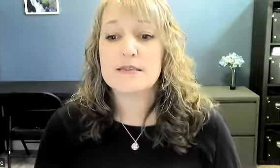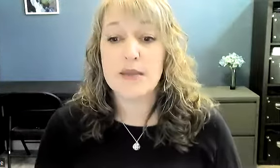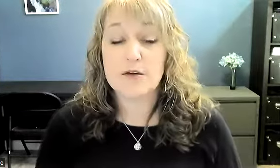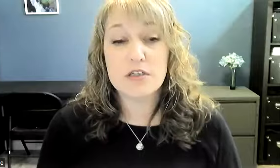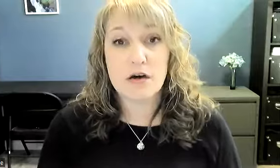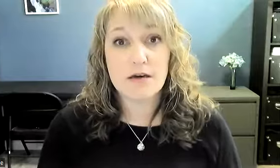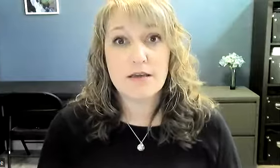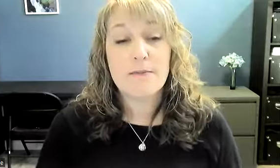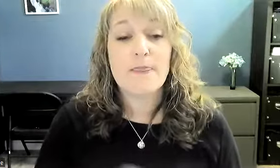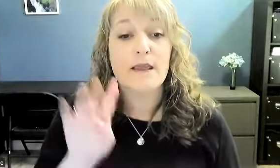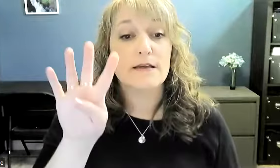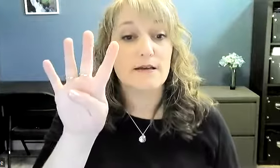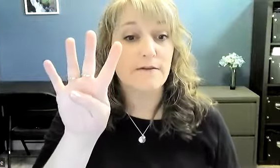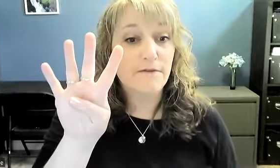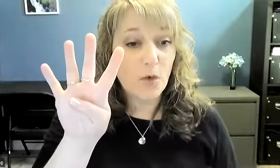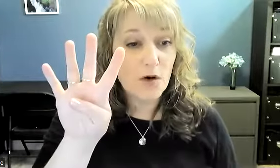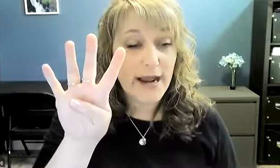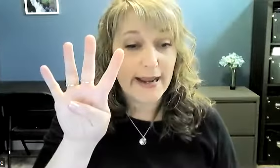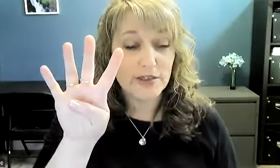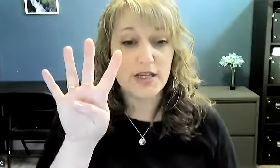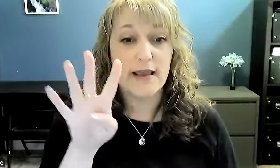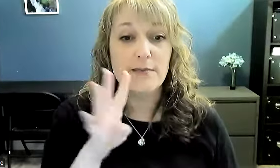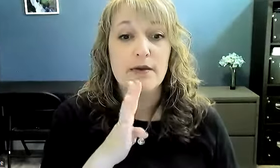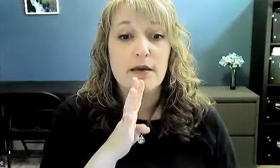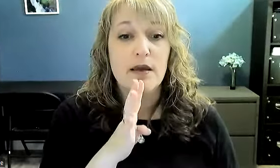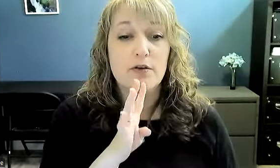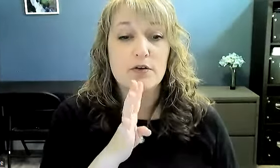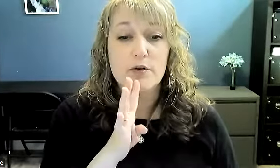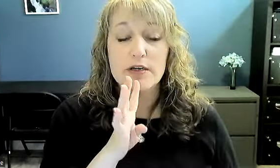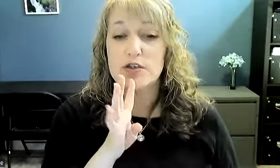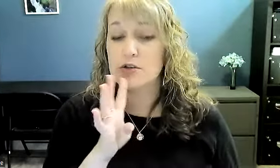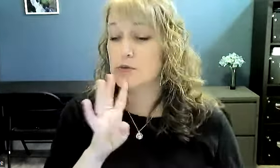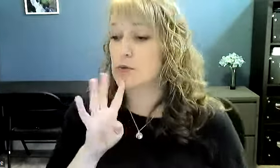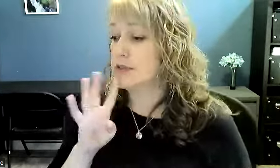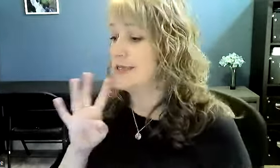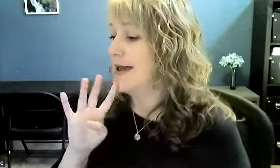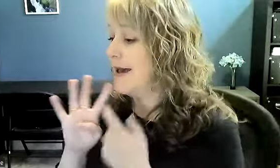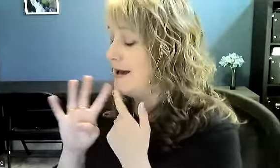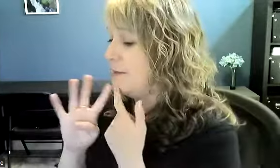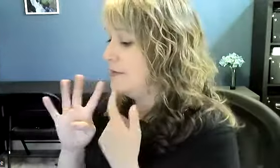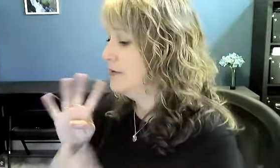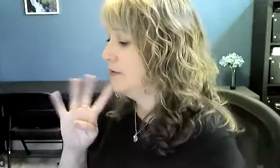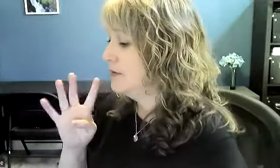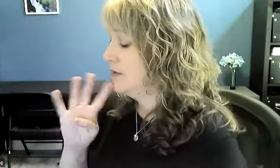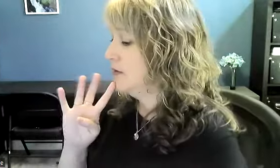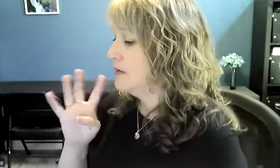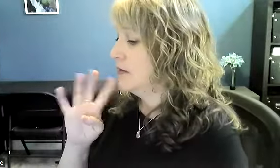Speak or talk is a 4 hand shape, and you're going to tap